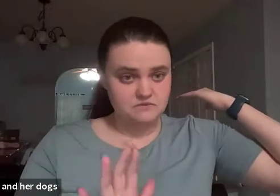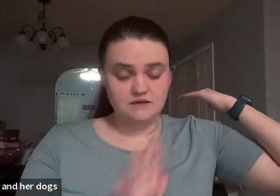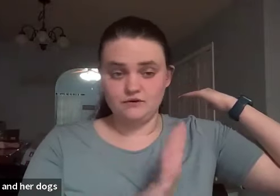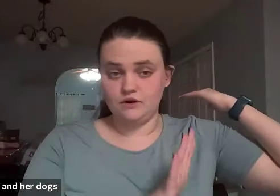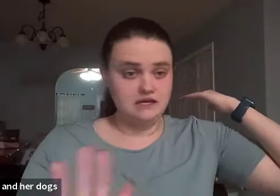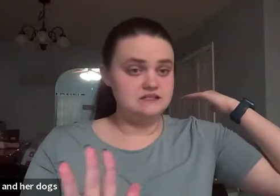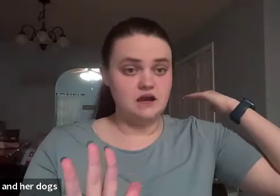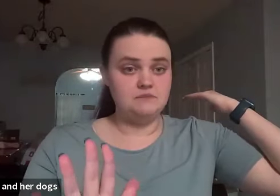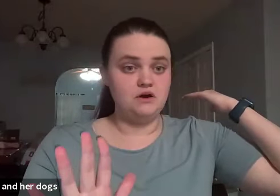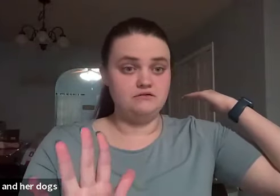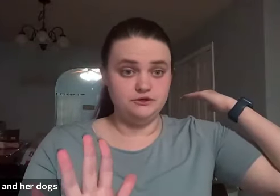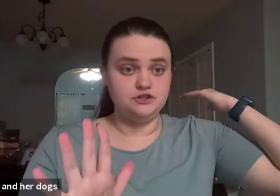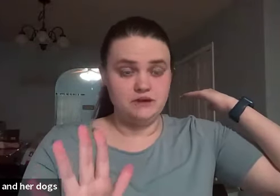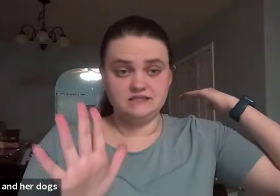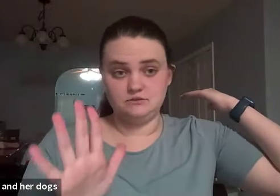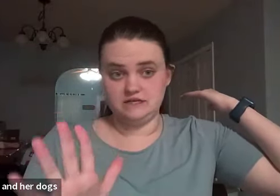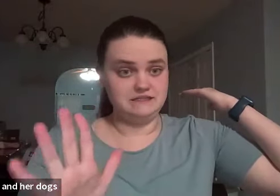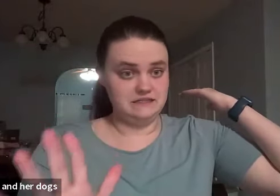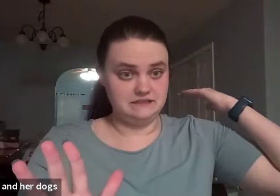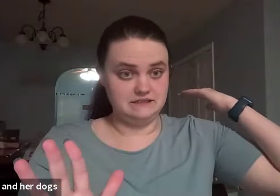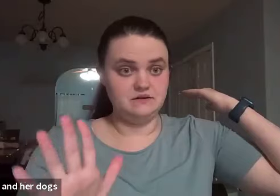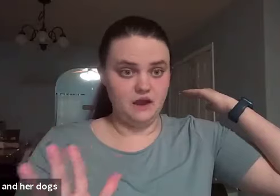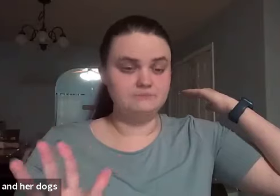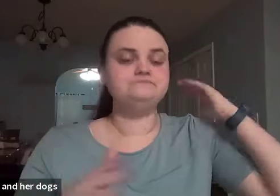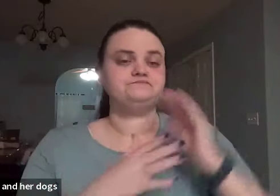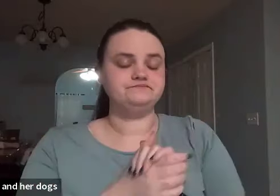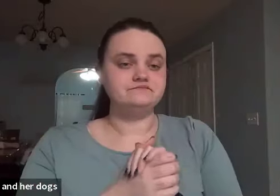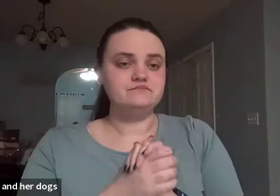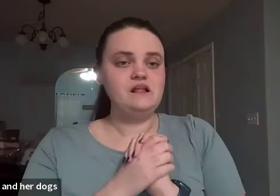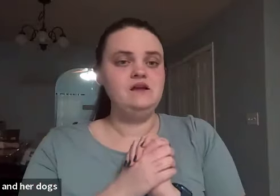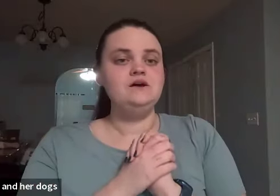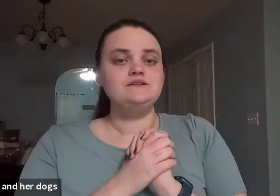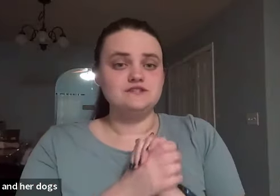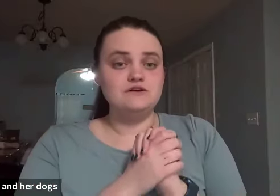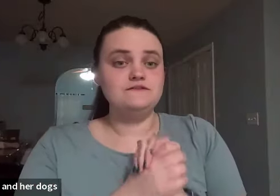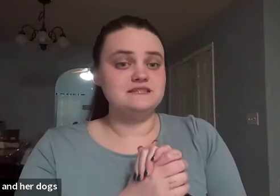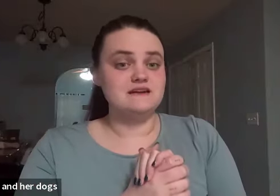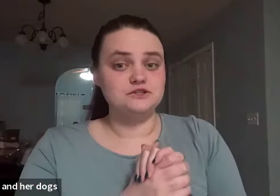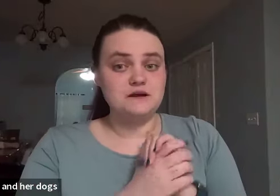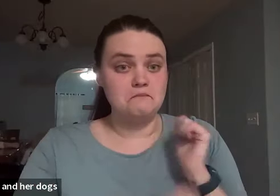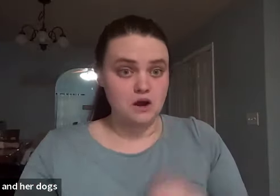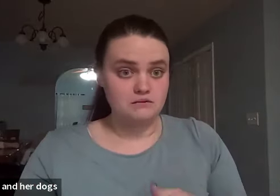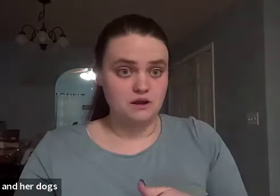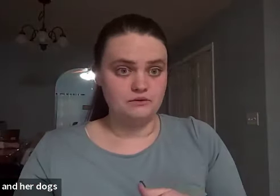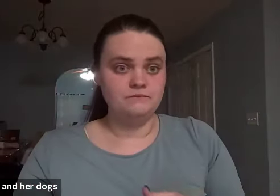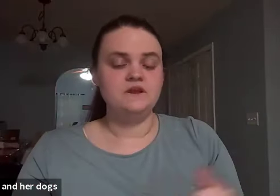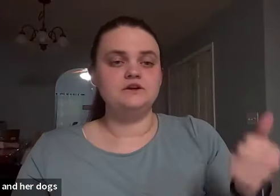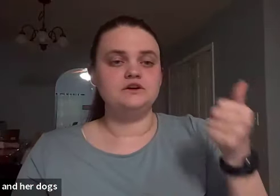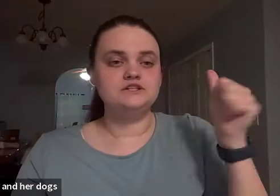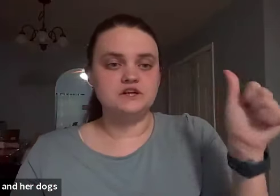same thing for any type of future, past, or present tenses, okay? So for the sign for tomorrow, you're going to